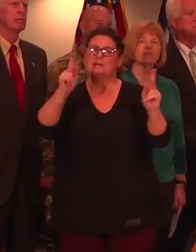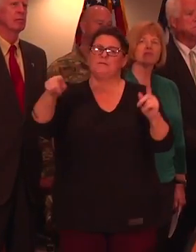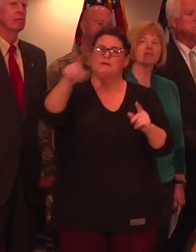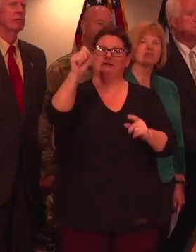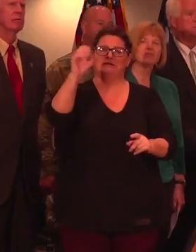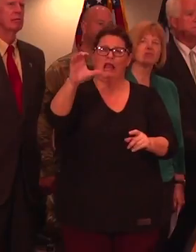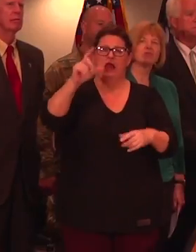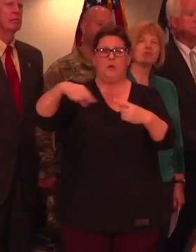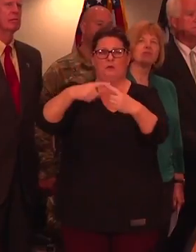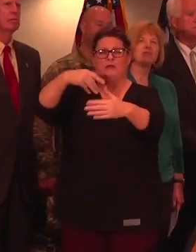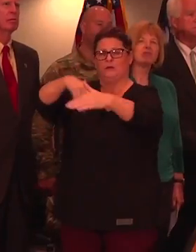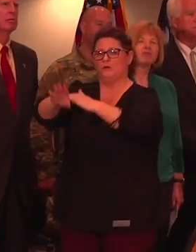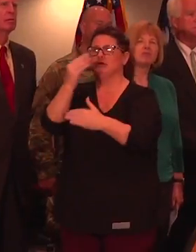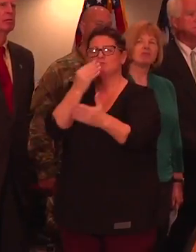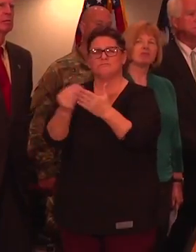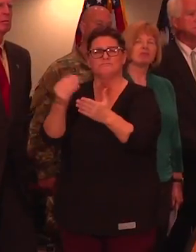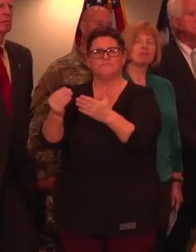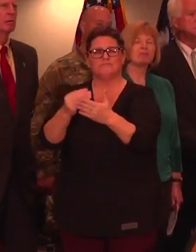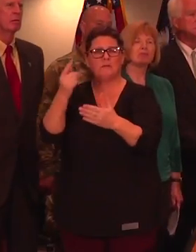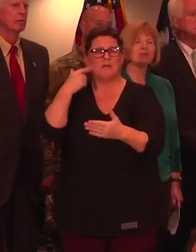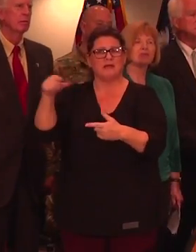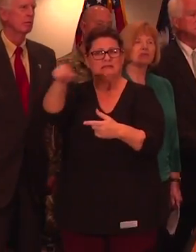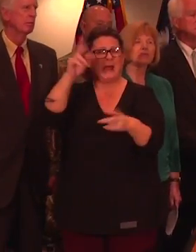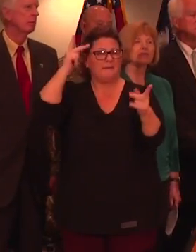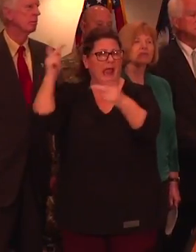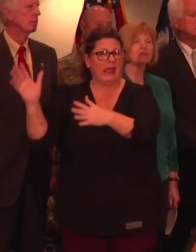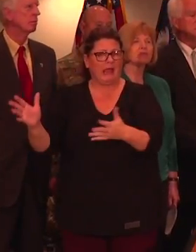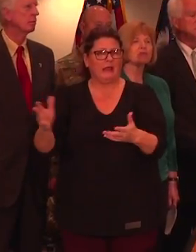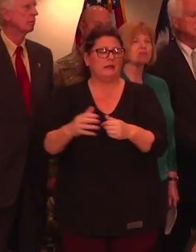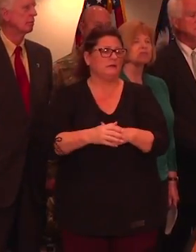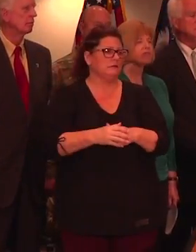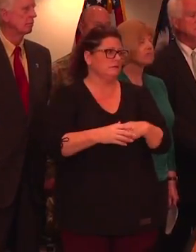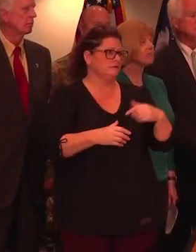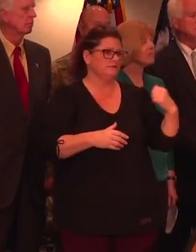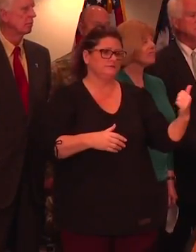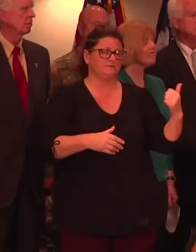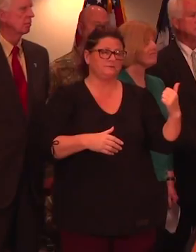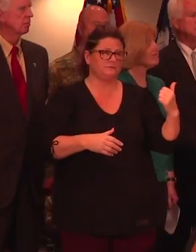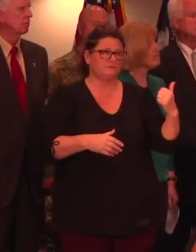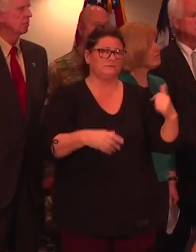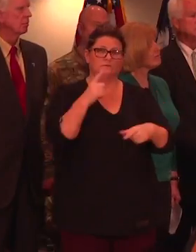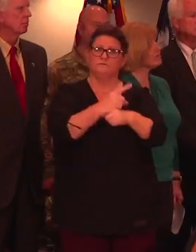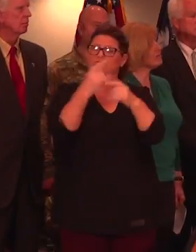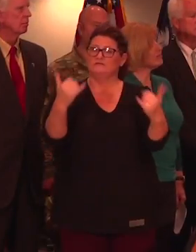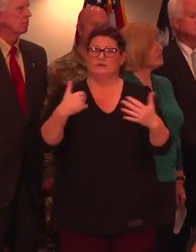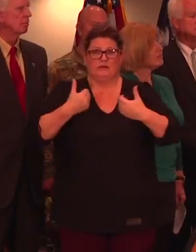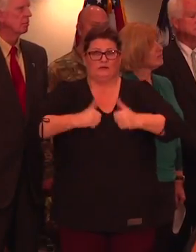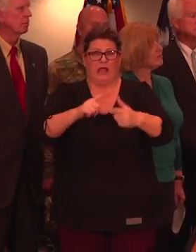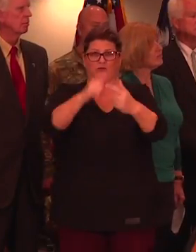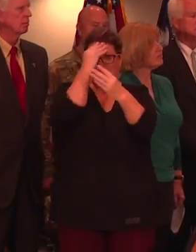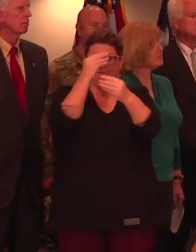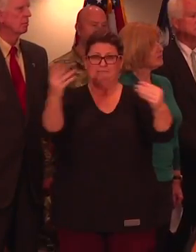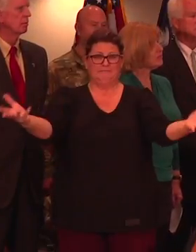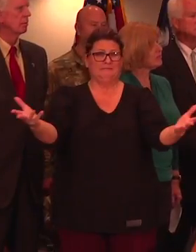stores right now as the panic buying continues? Well, we're providing as much information as we